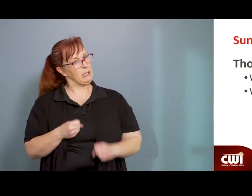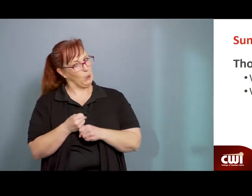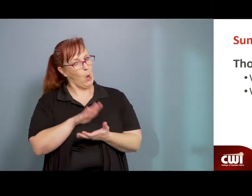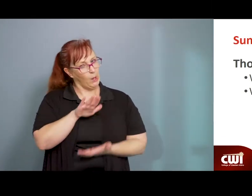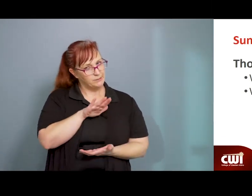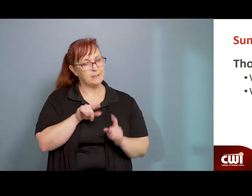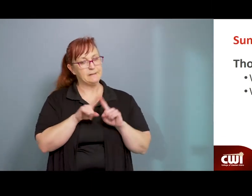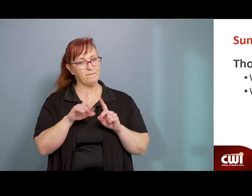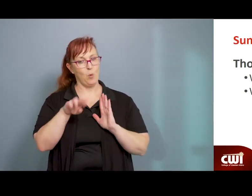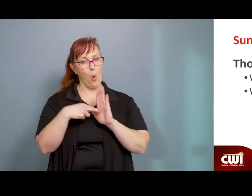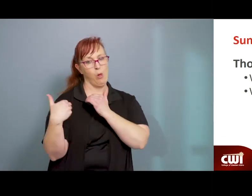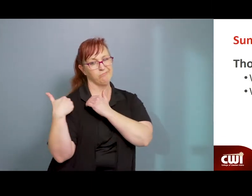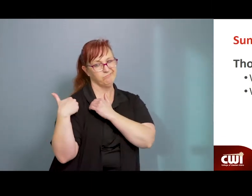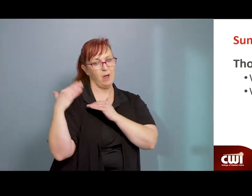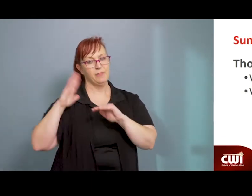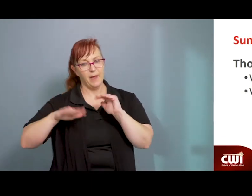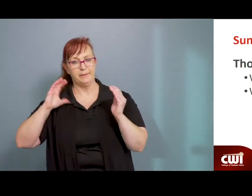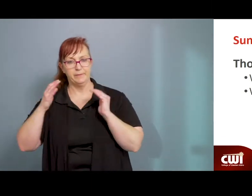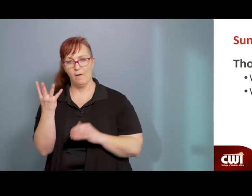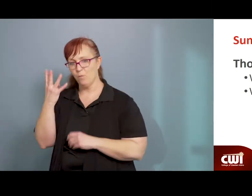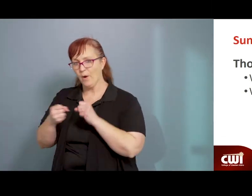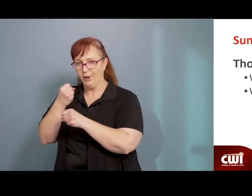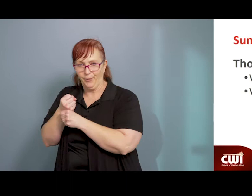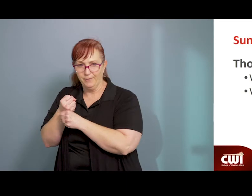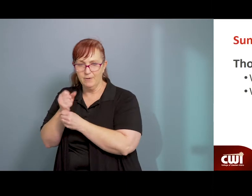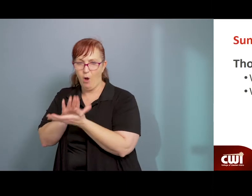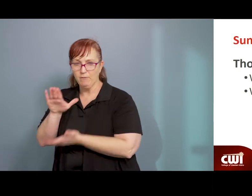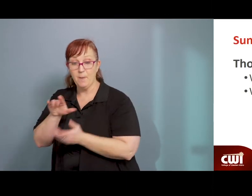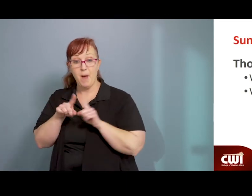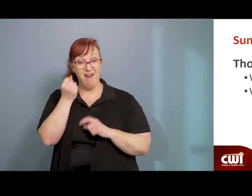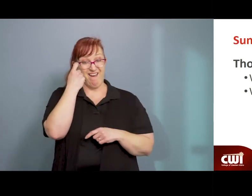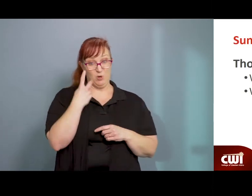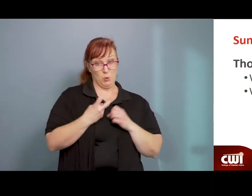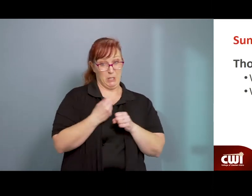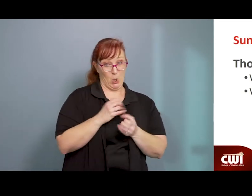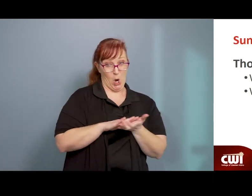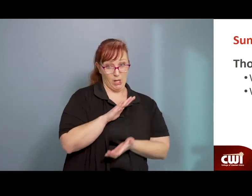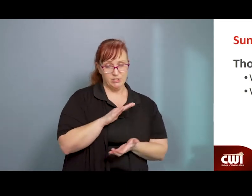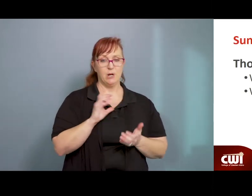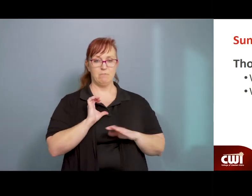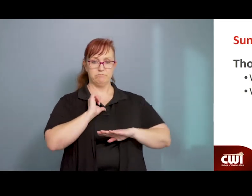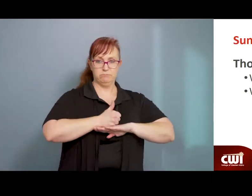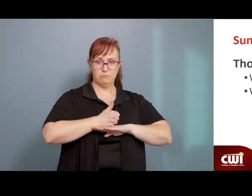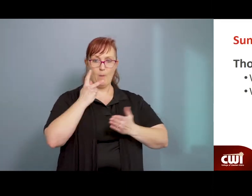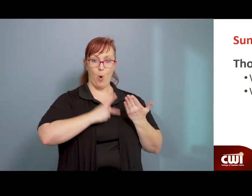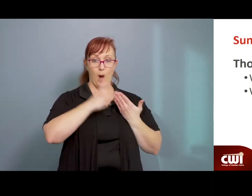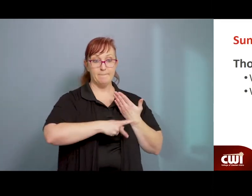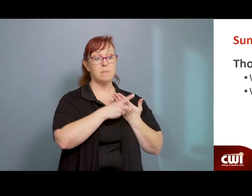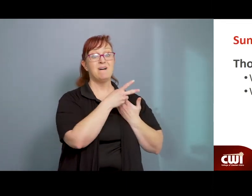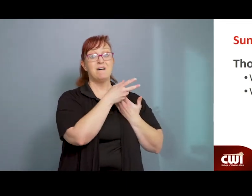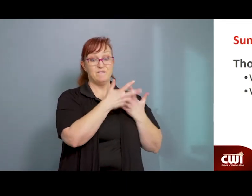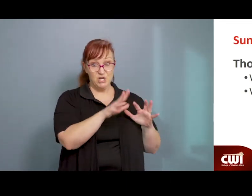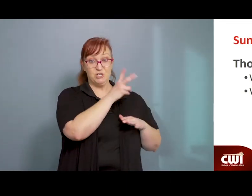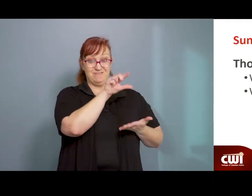4 years, but we will build programs that will allow students to go forward and go on to the